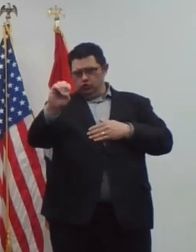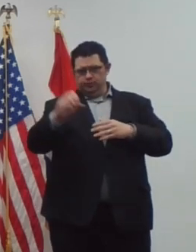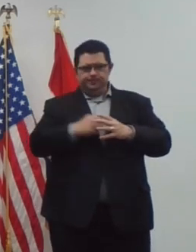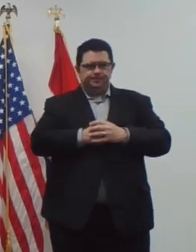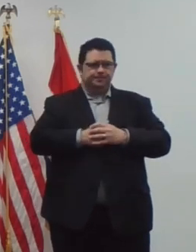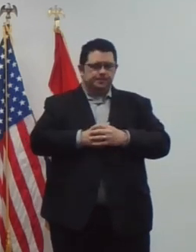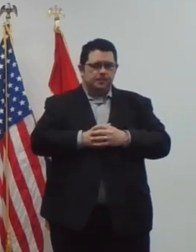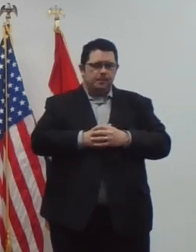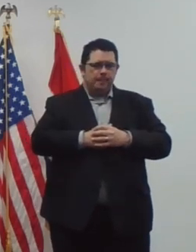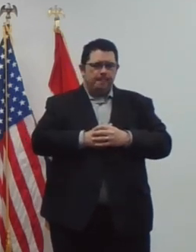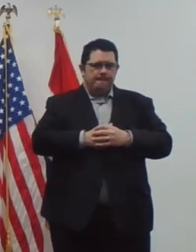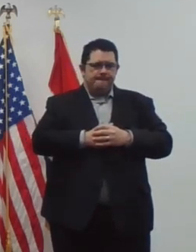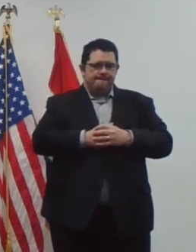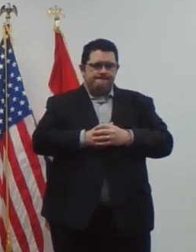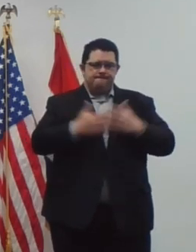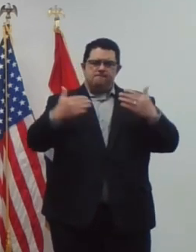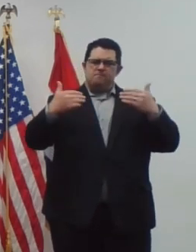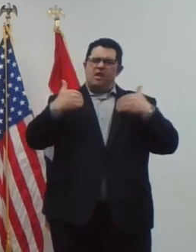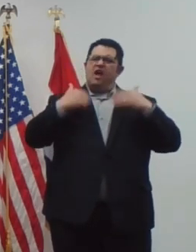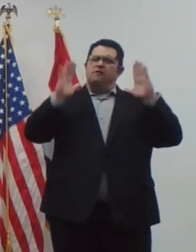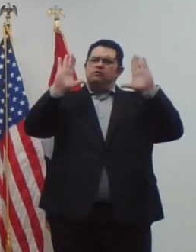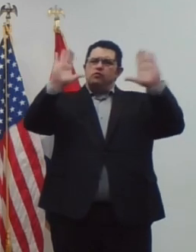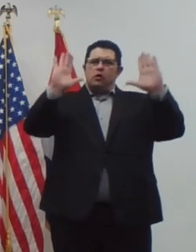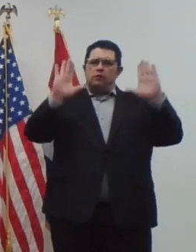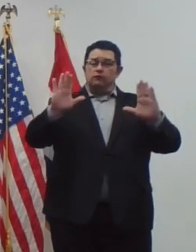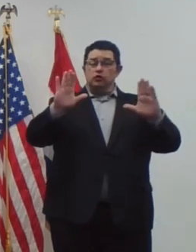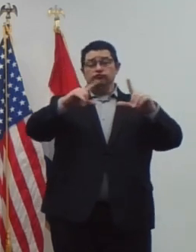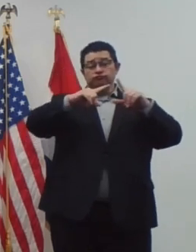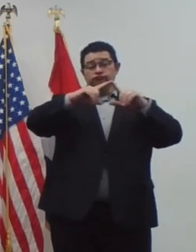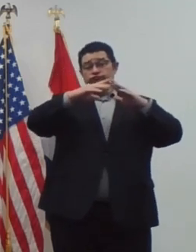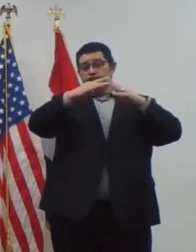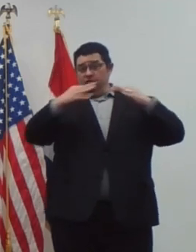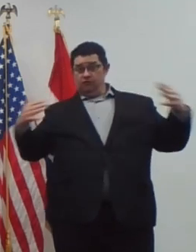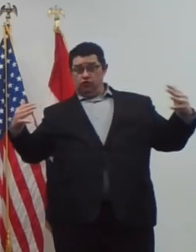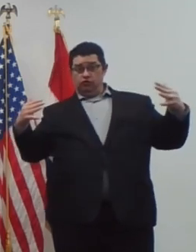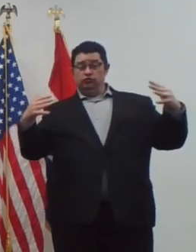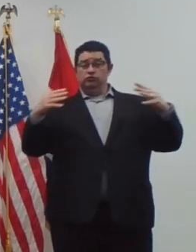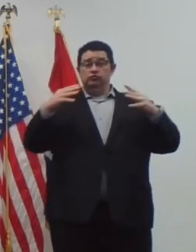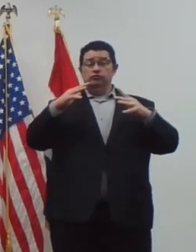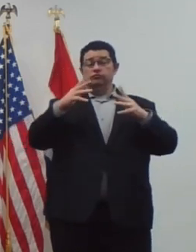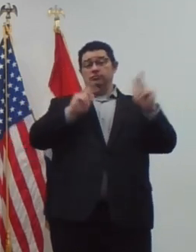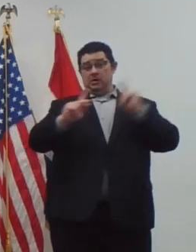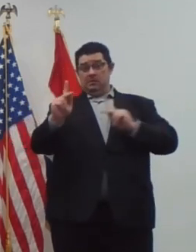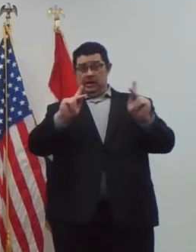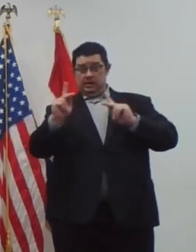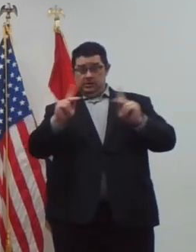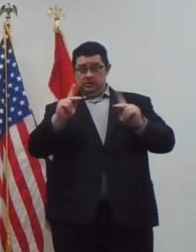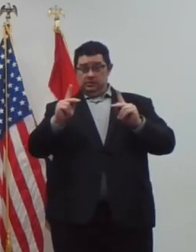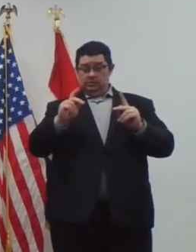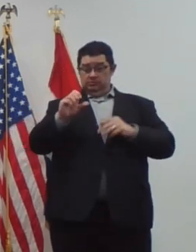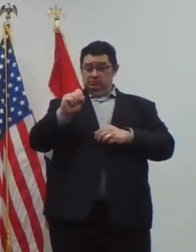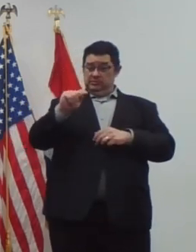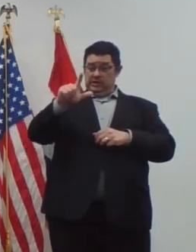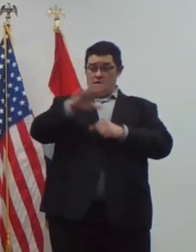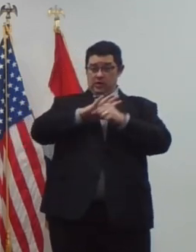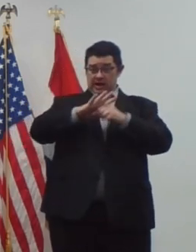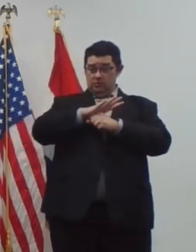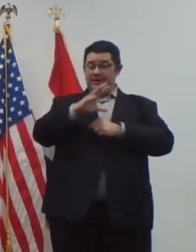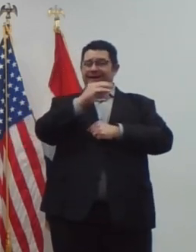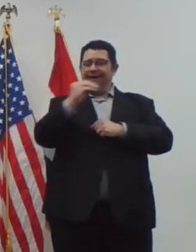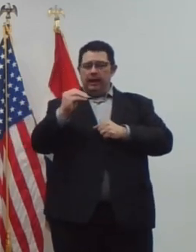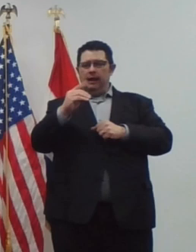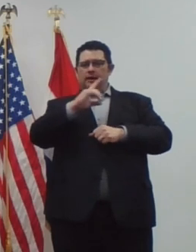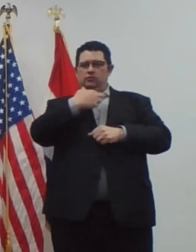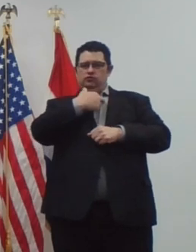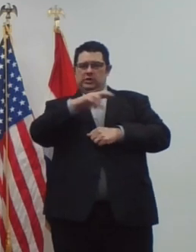We have a wonderful and diverse population in St. Louis County and many, many different faiths. We want to remove